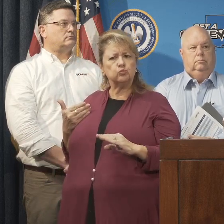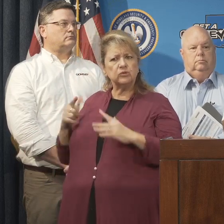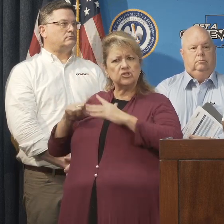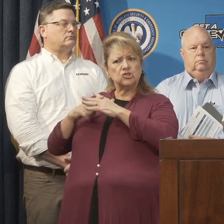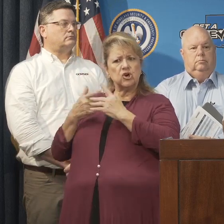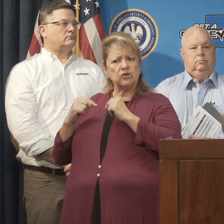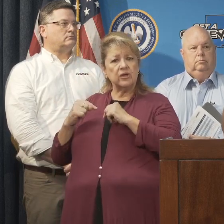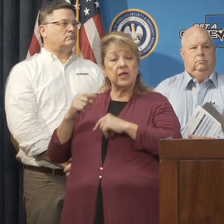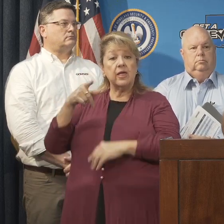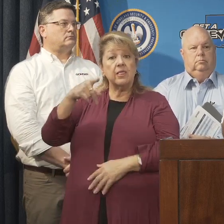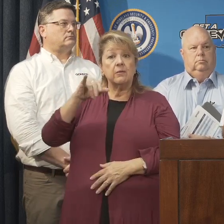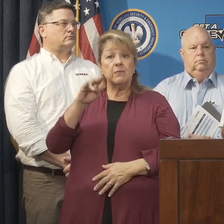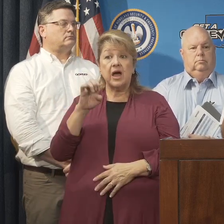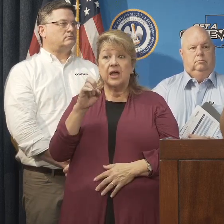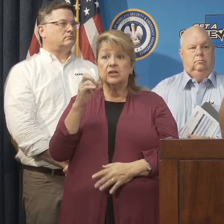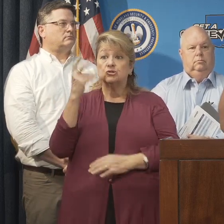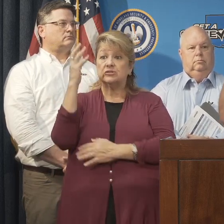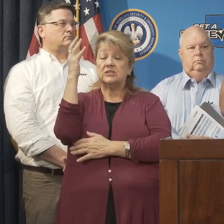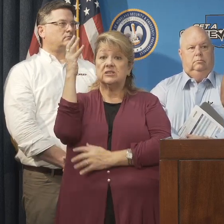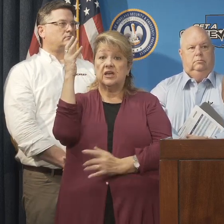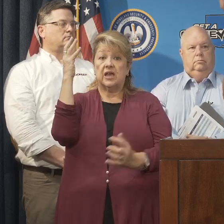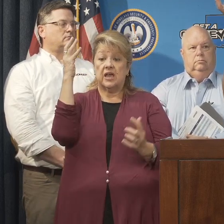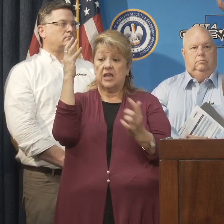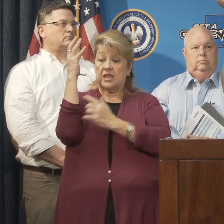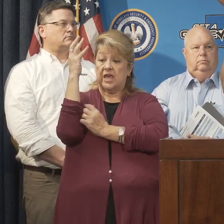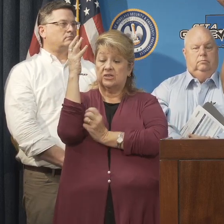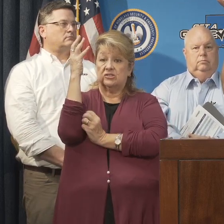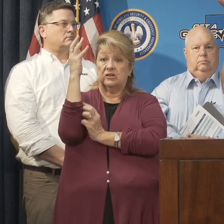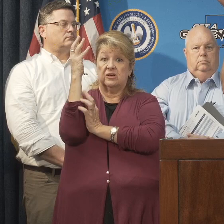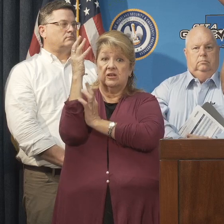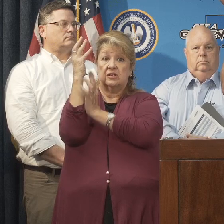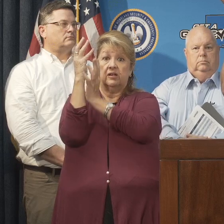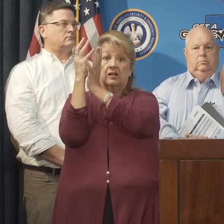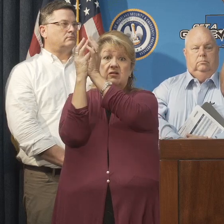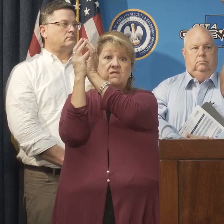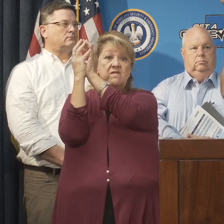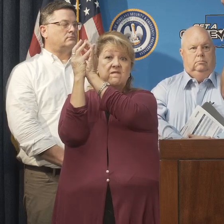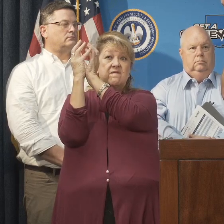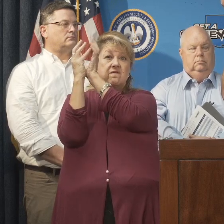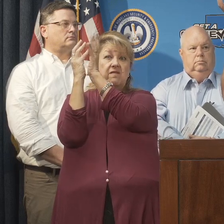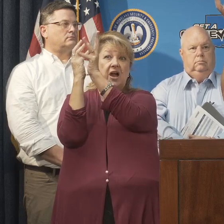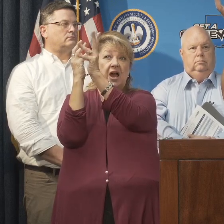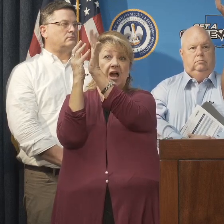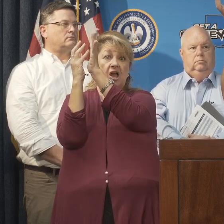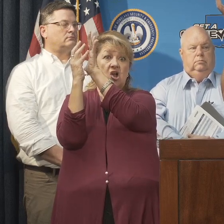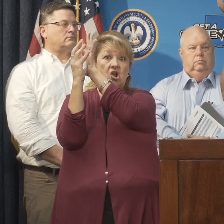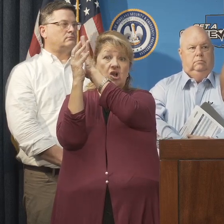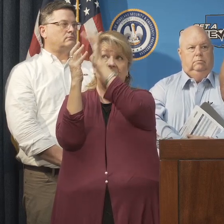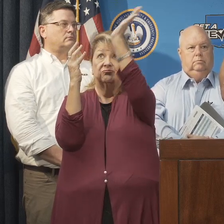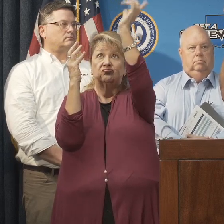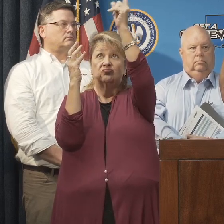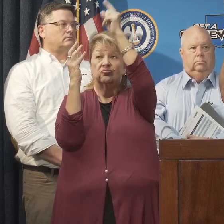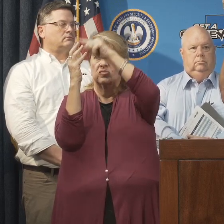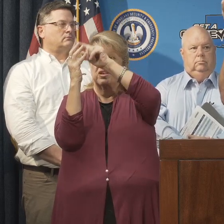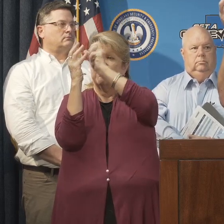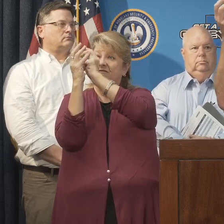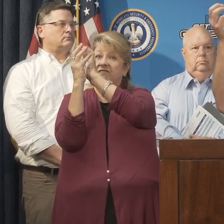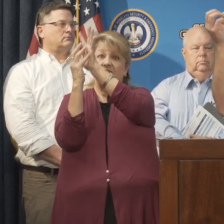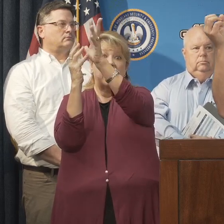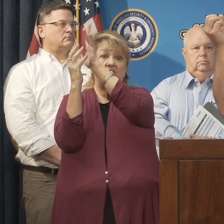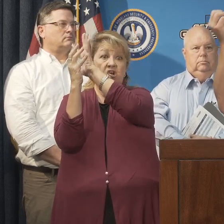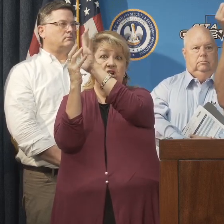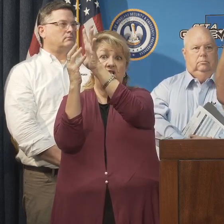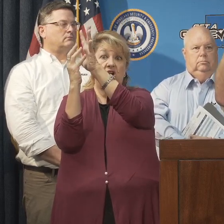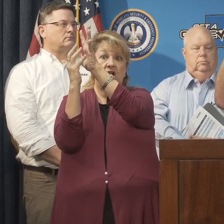these pine trees were catching fire, and the entire crown of the tree was igniting very, very quickly